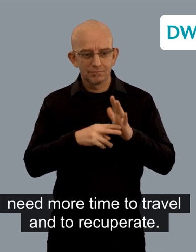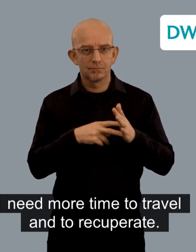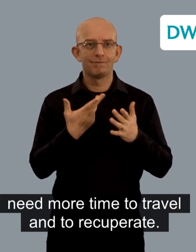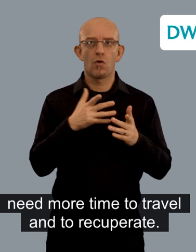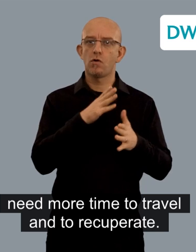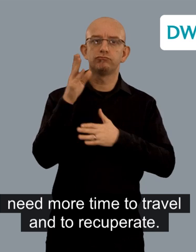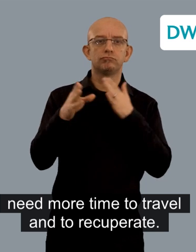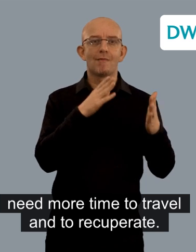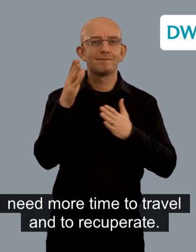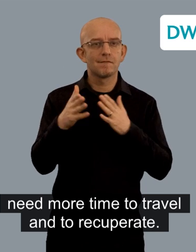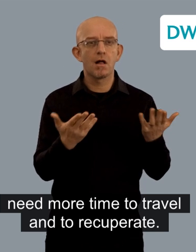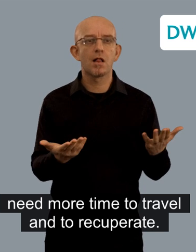to recuperate.